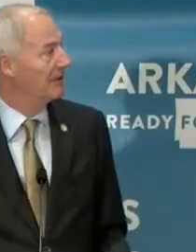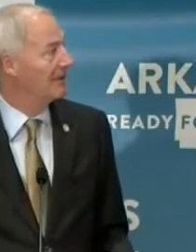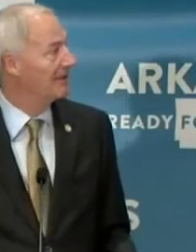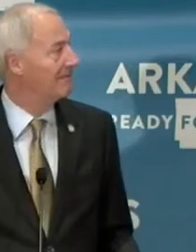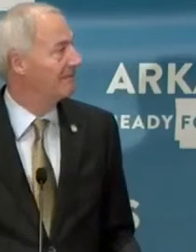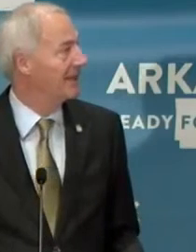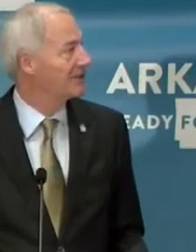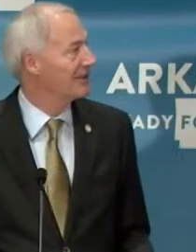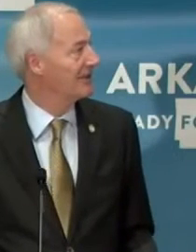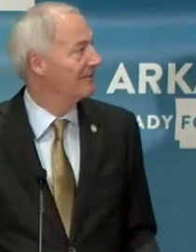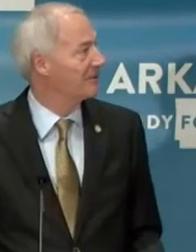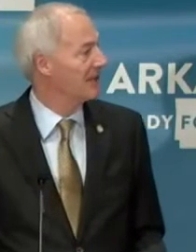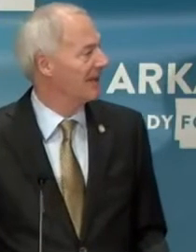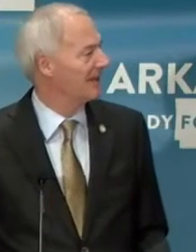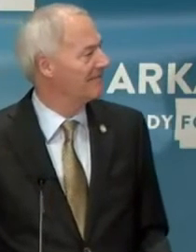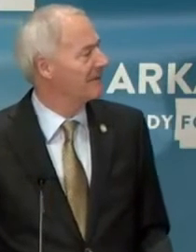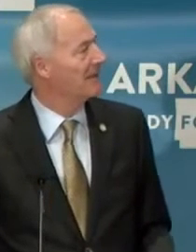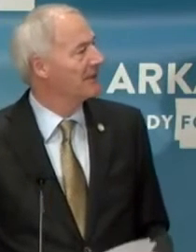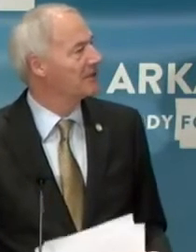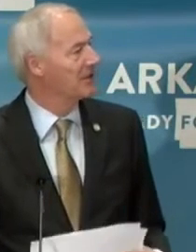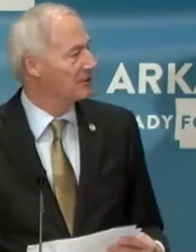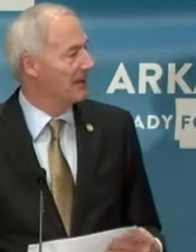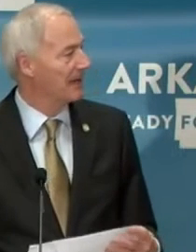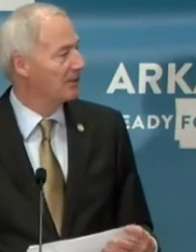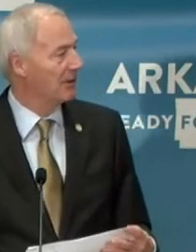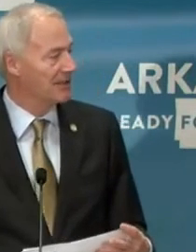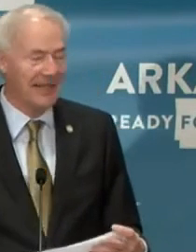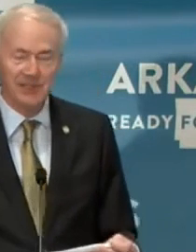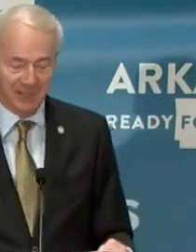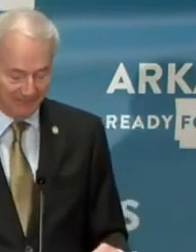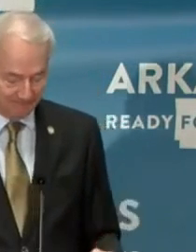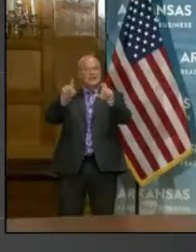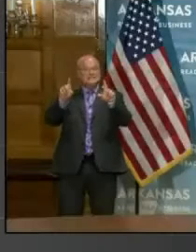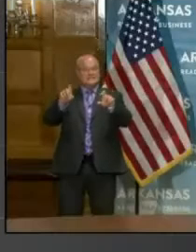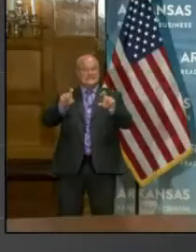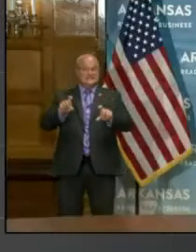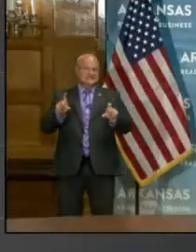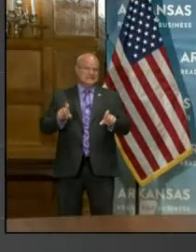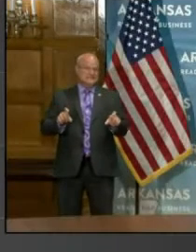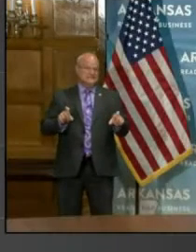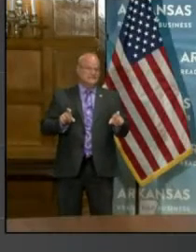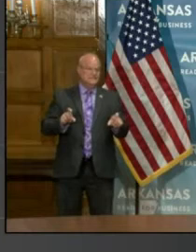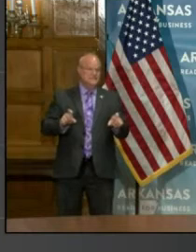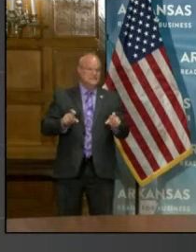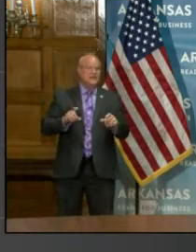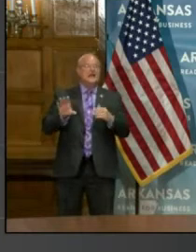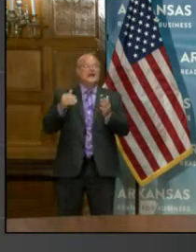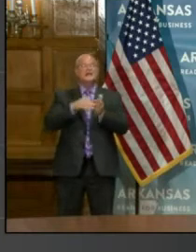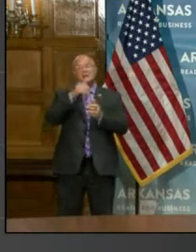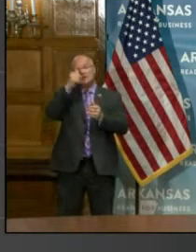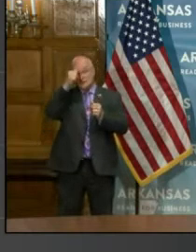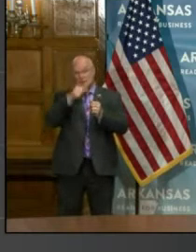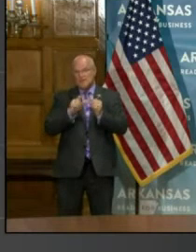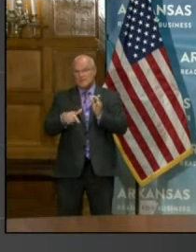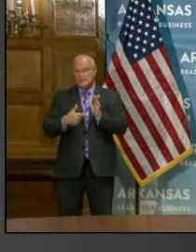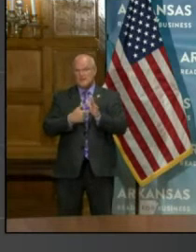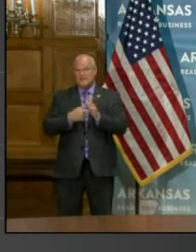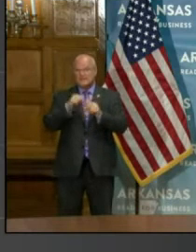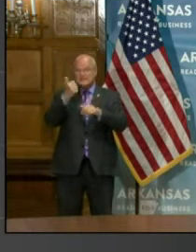go to the next slide, this goes back to our testing. And again, remember